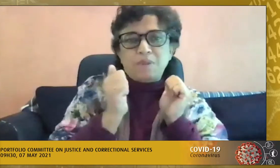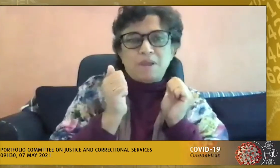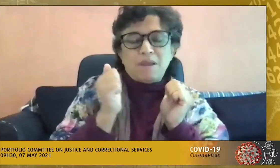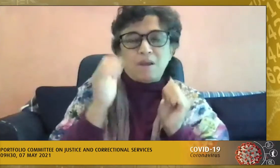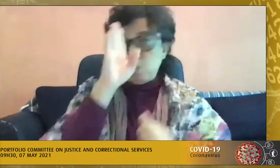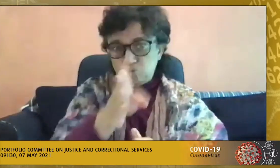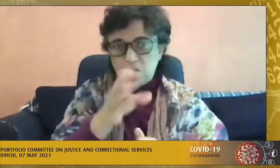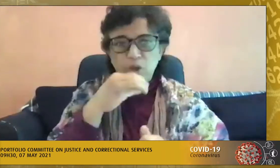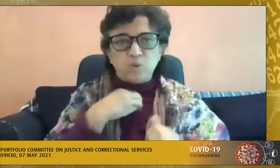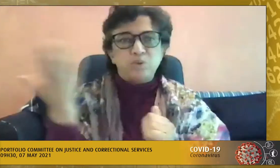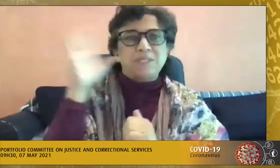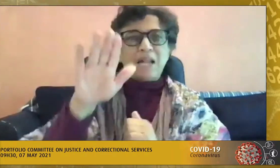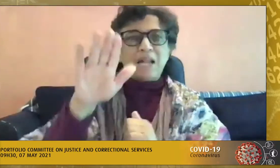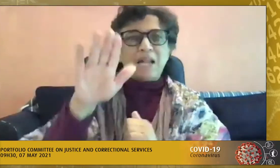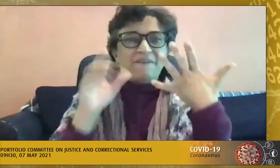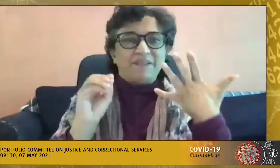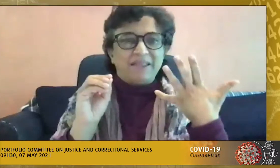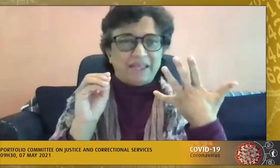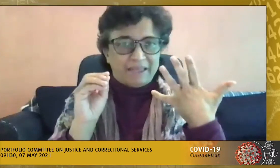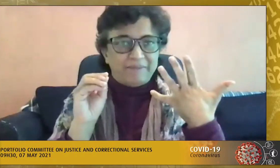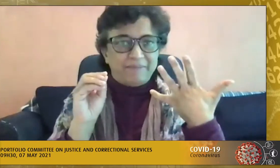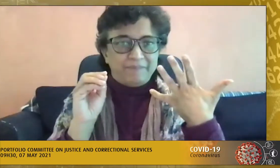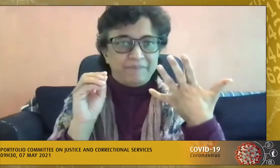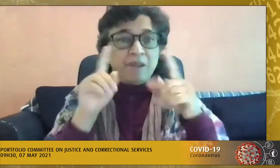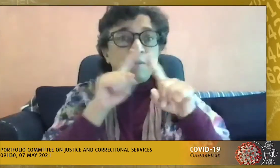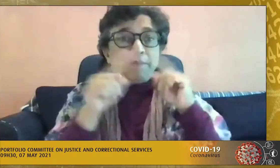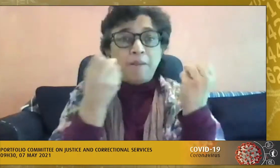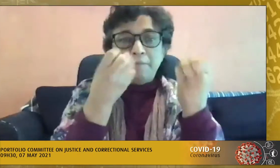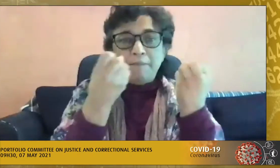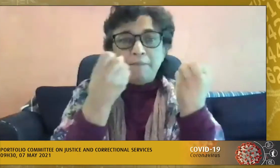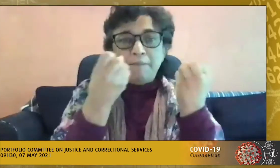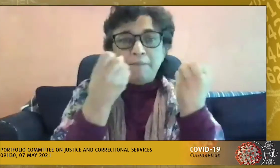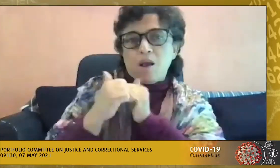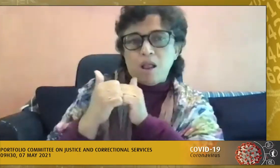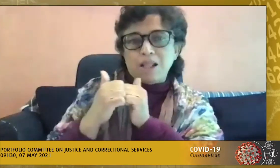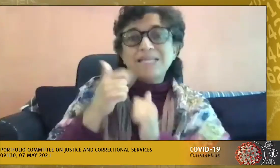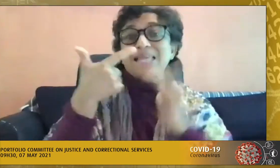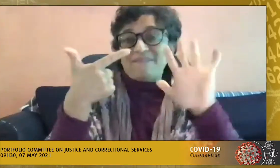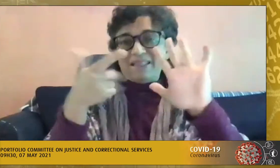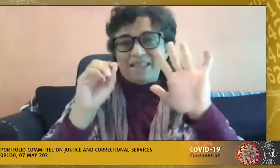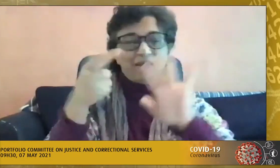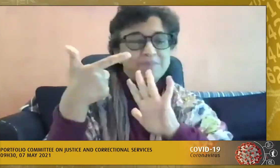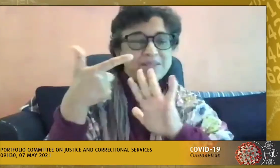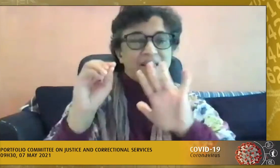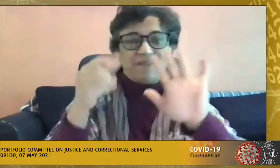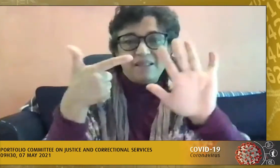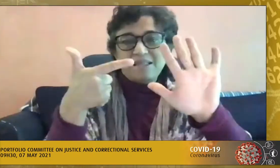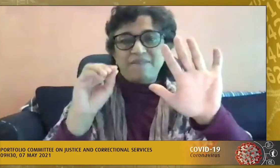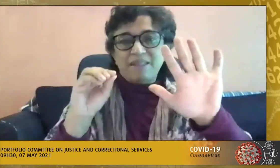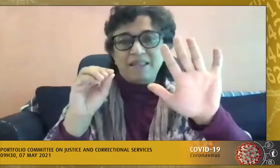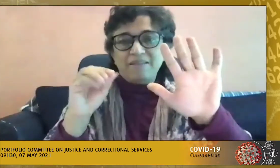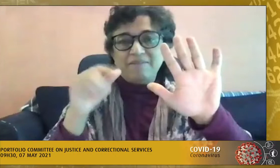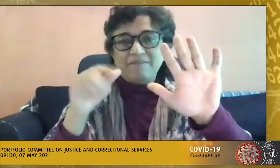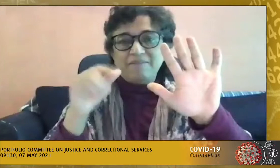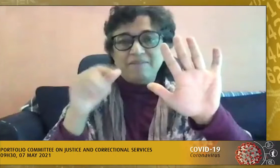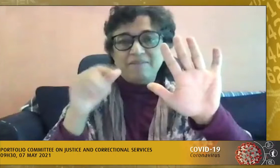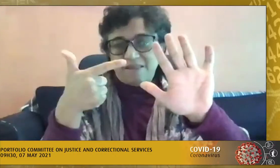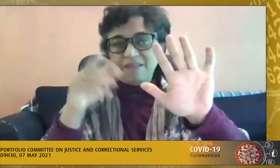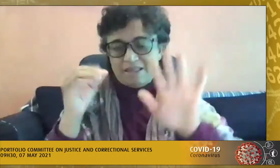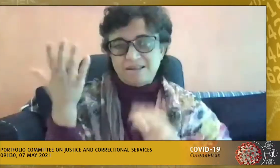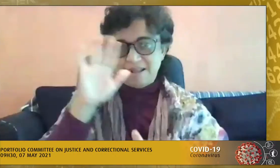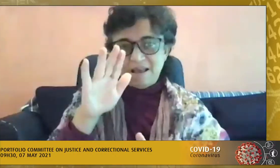um thank you Che I would like to go to slide 50. oh sorry interpreter's mistake